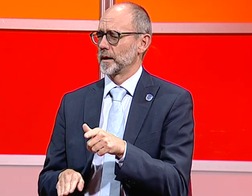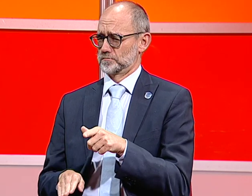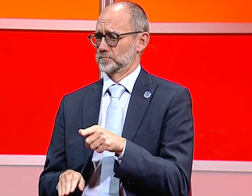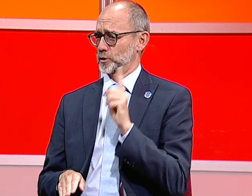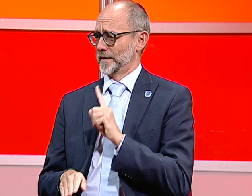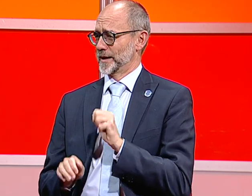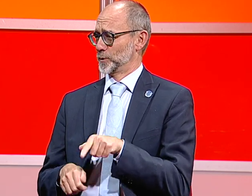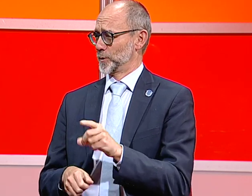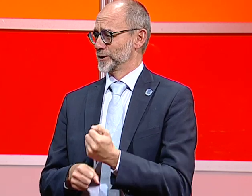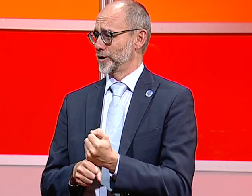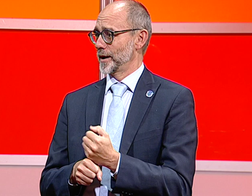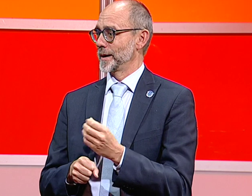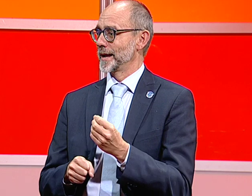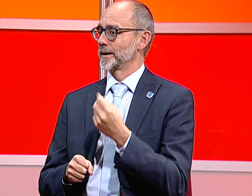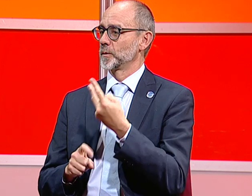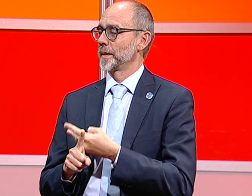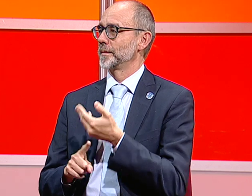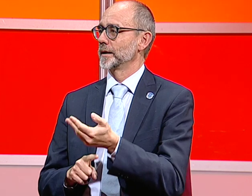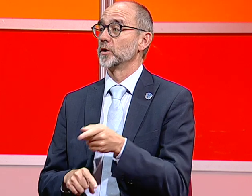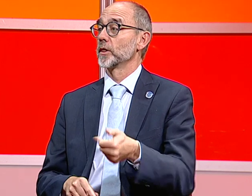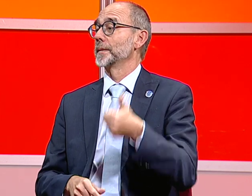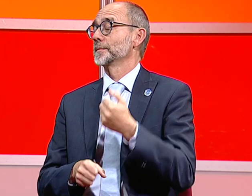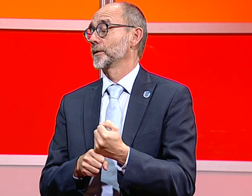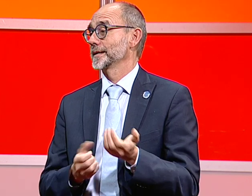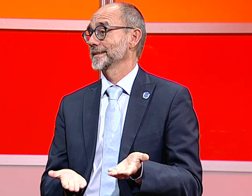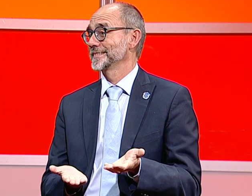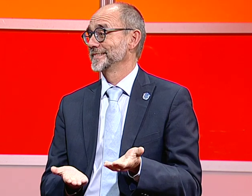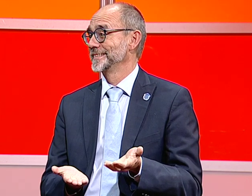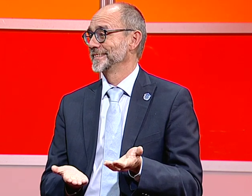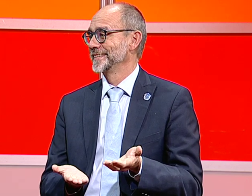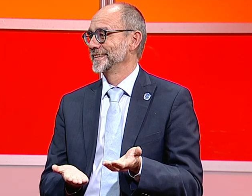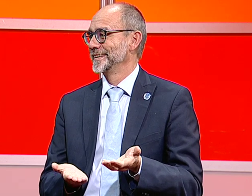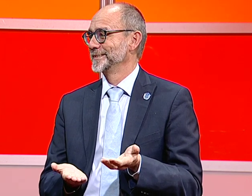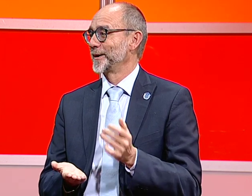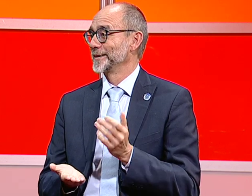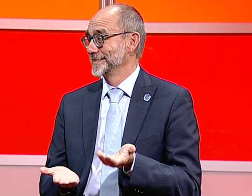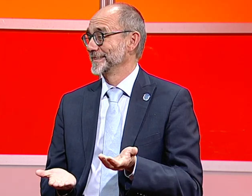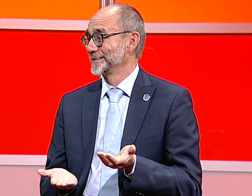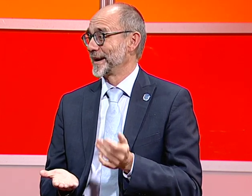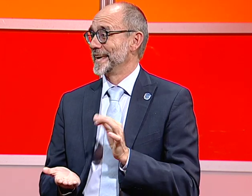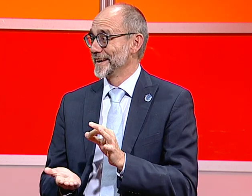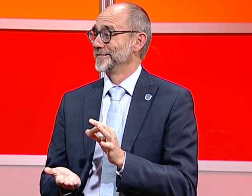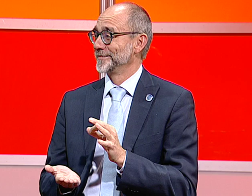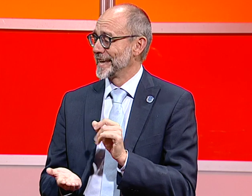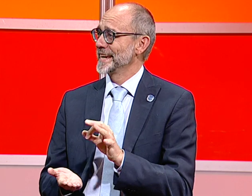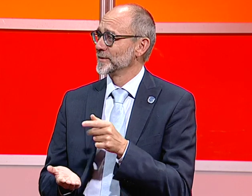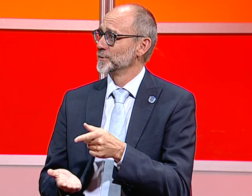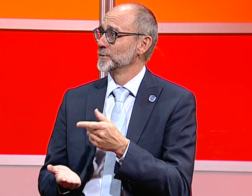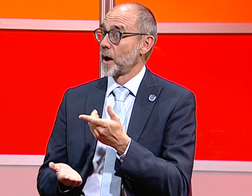person, I'm sure, have problems. And why do we have to include deaf people in employment? You know, if they want to compete on an